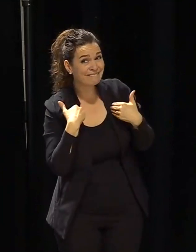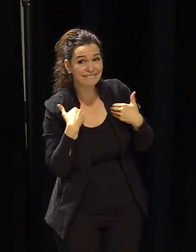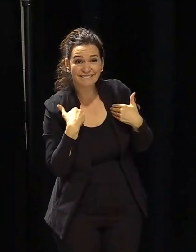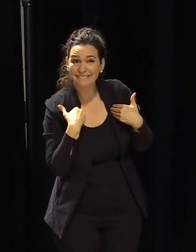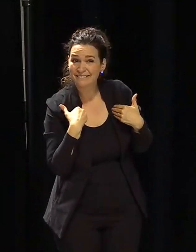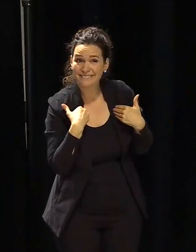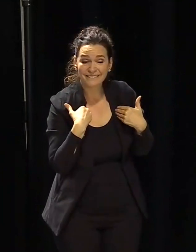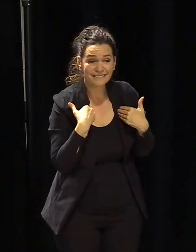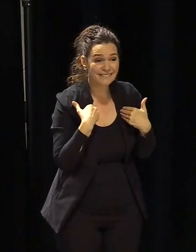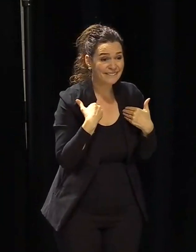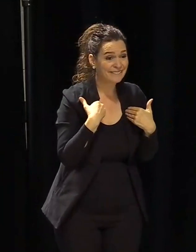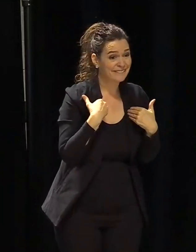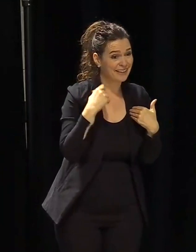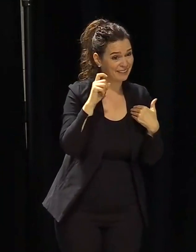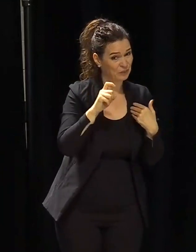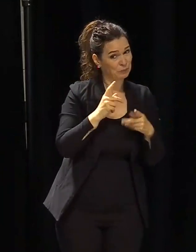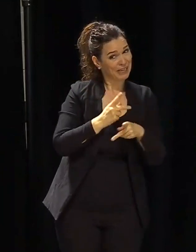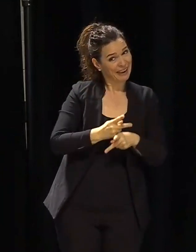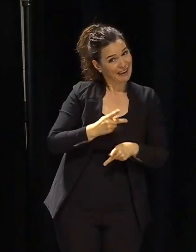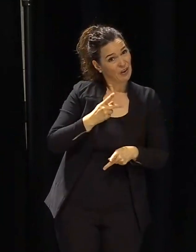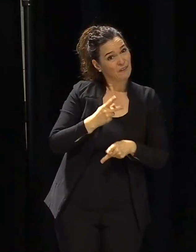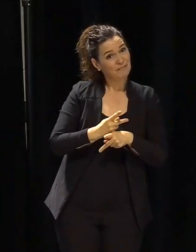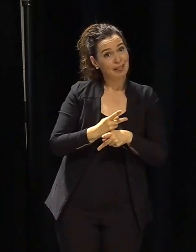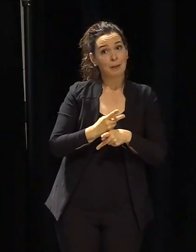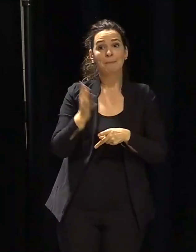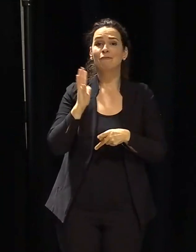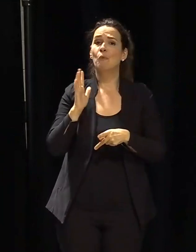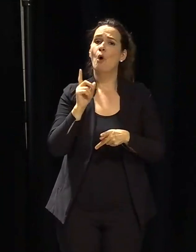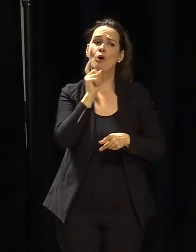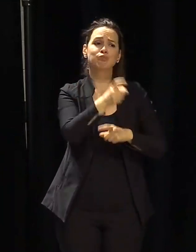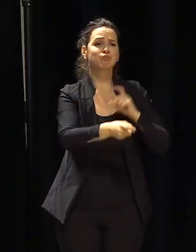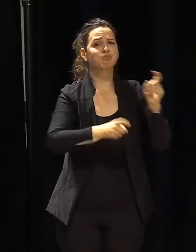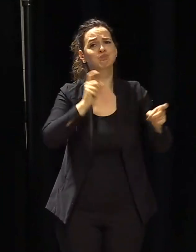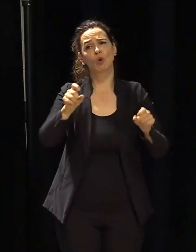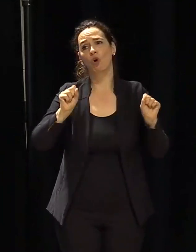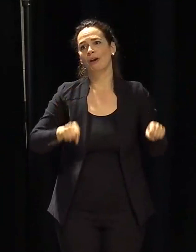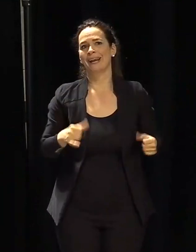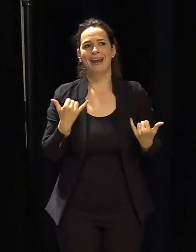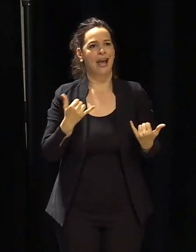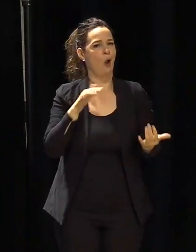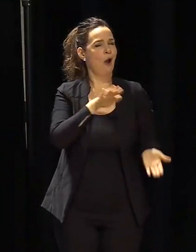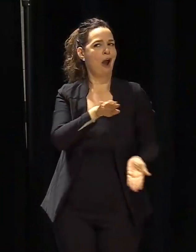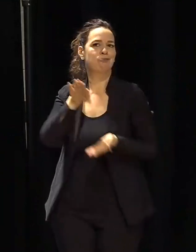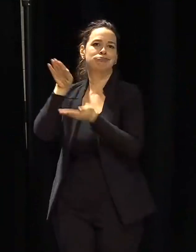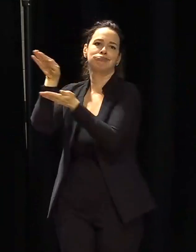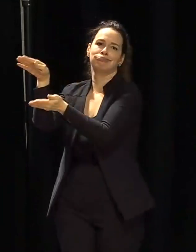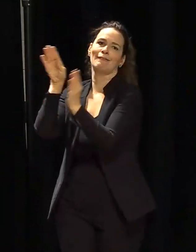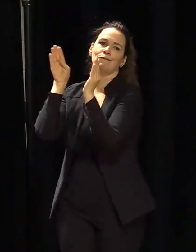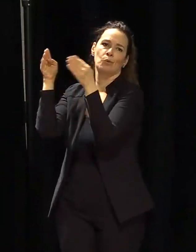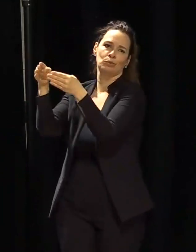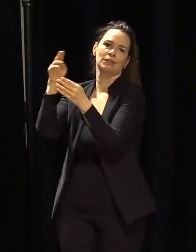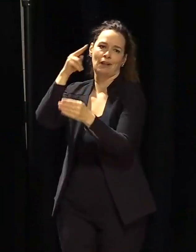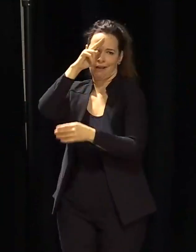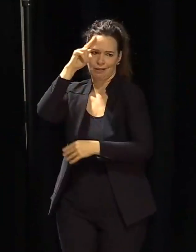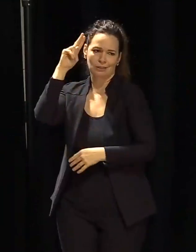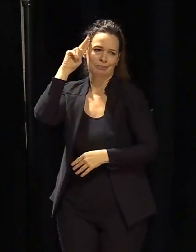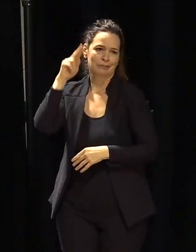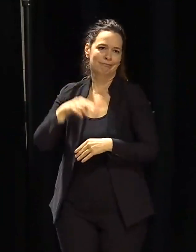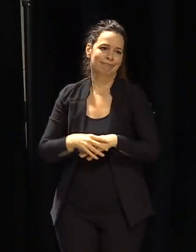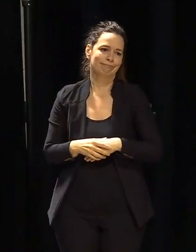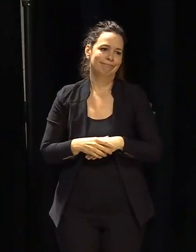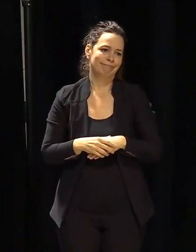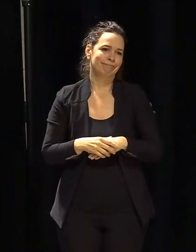probably isn't the best thing for our overall public health either when you look at opioid issues, you look at substance abuse, you look at